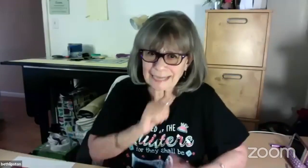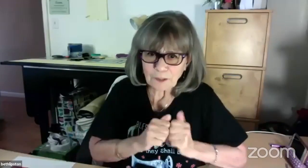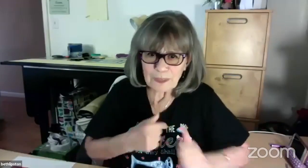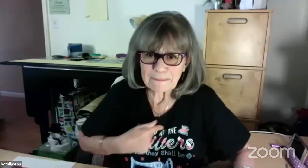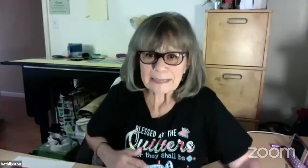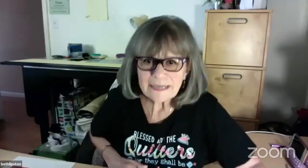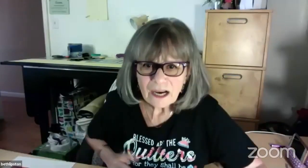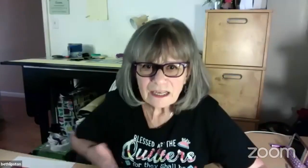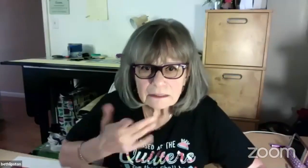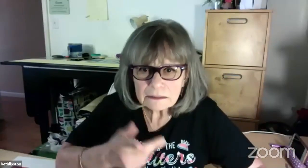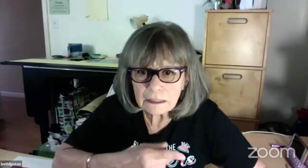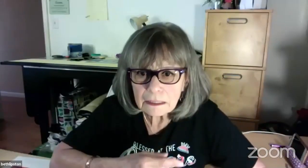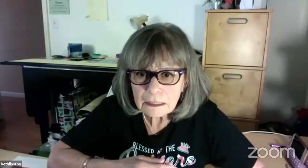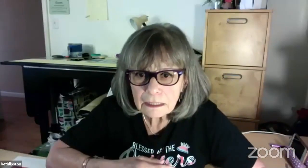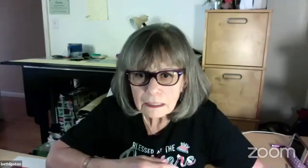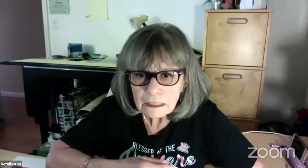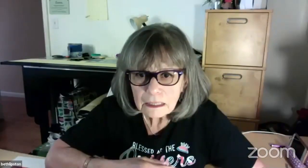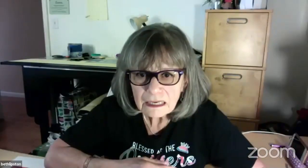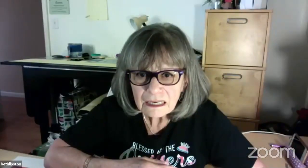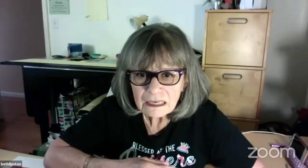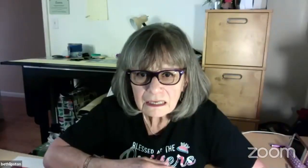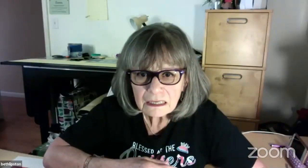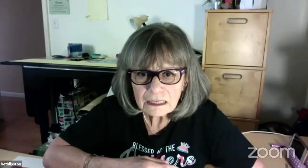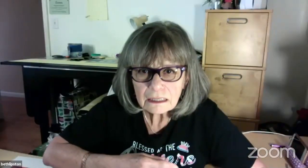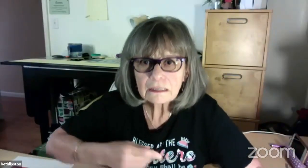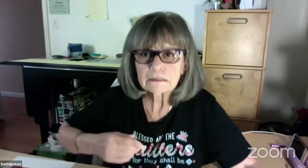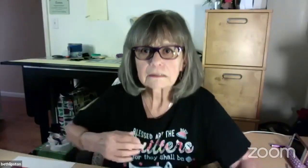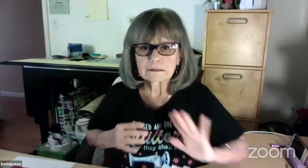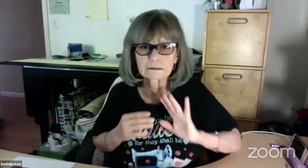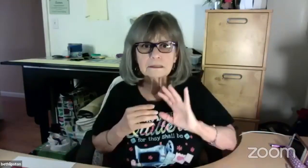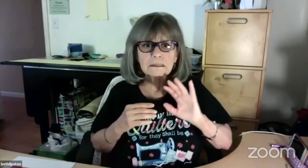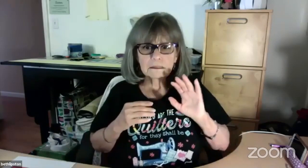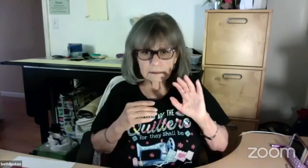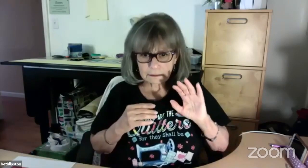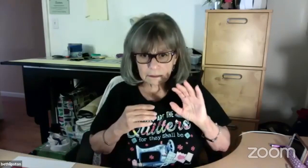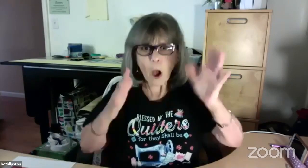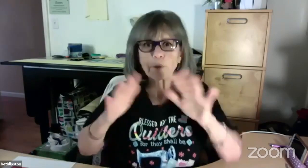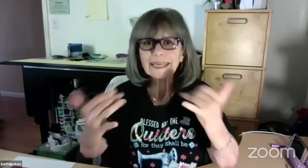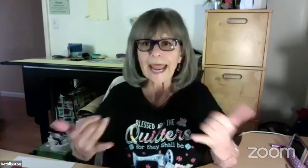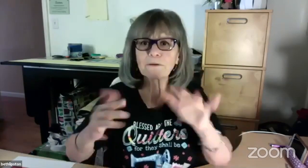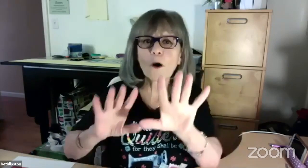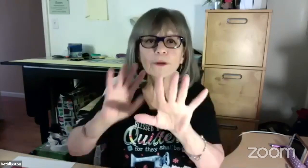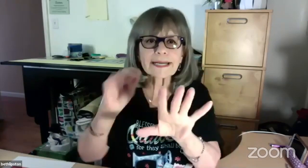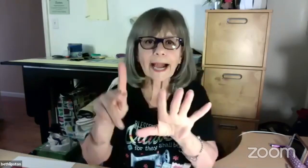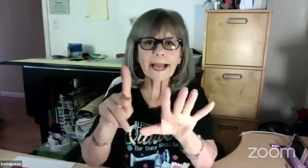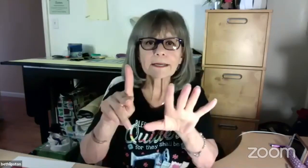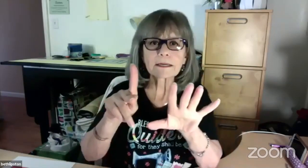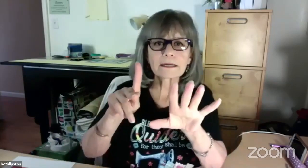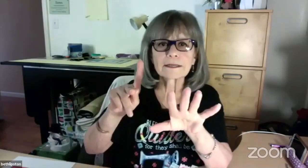I'm so sorry. Thanks for your patience with me as I navigate this technology. Okay. All right.